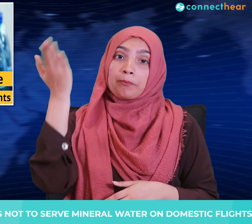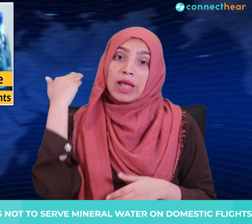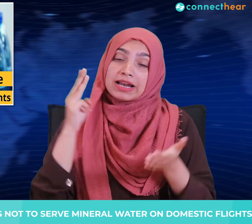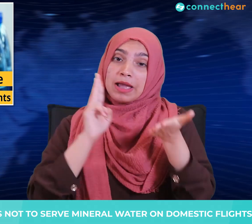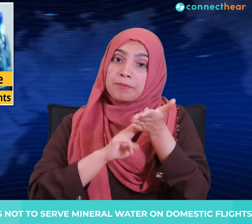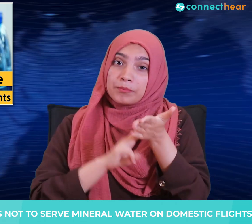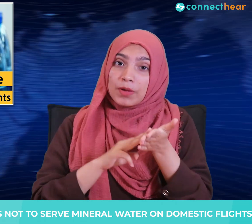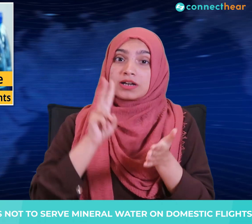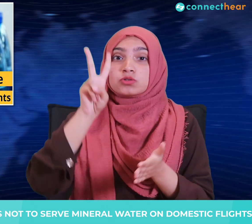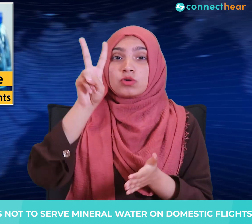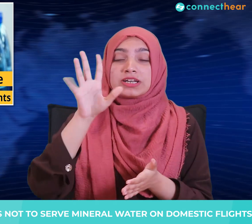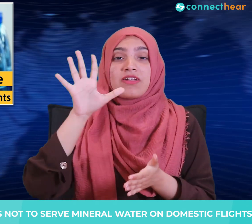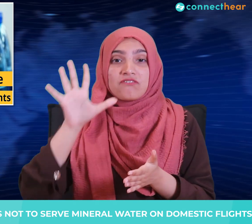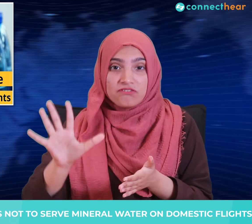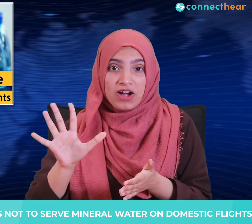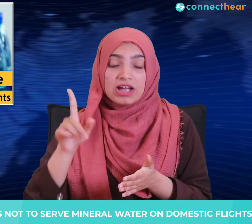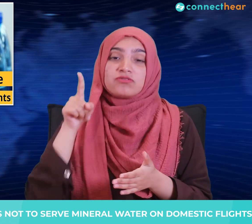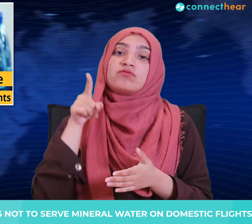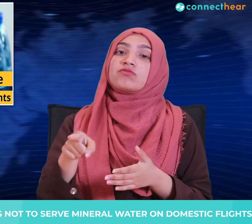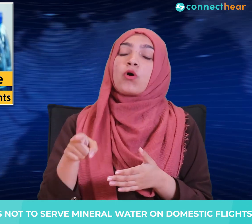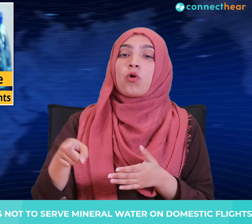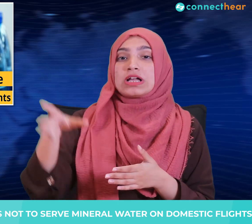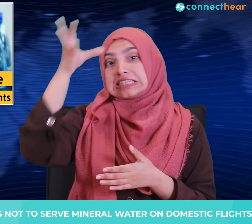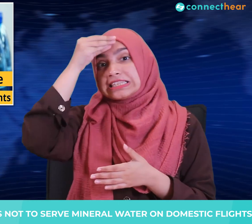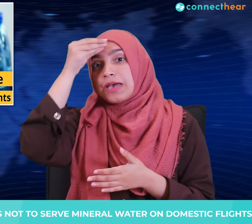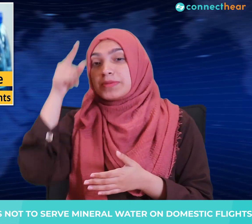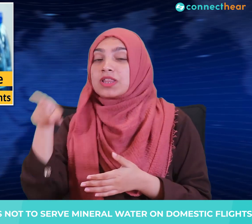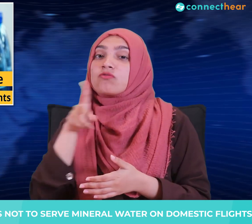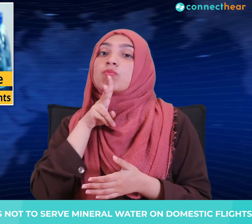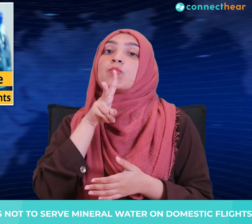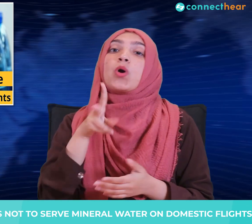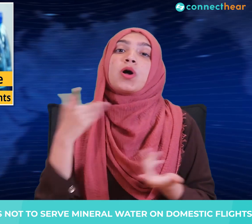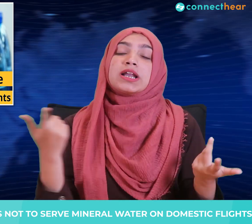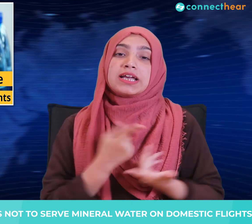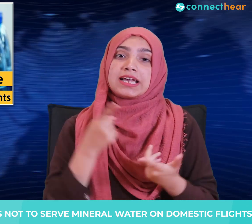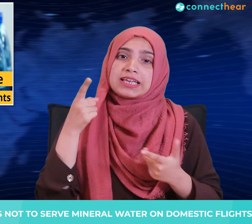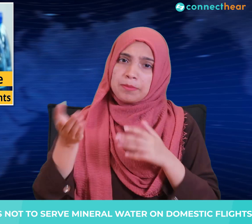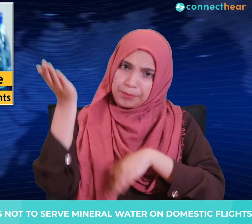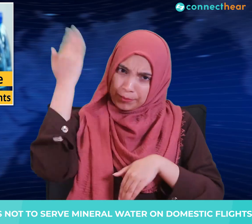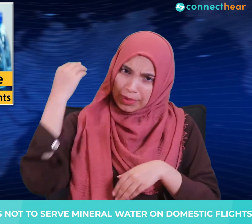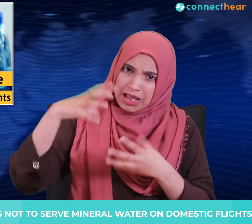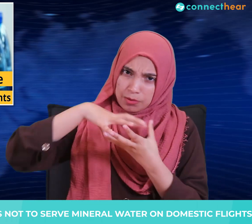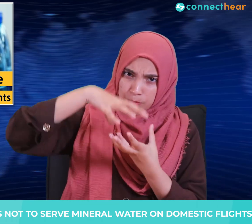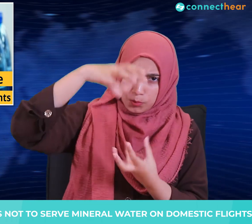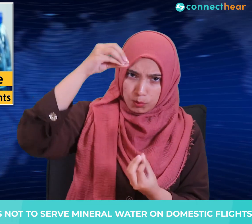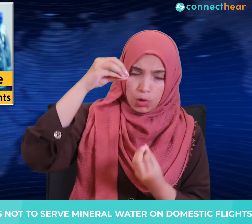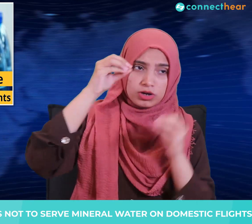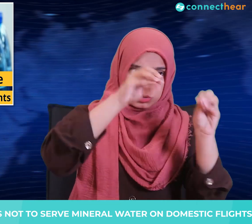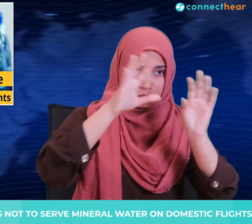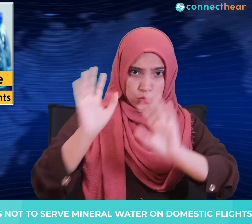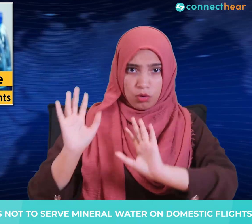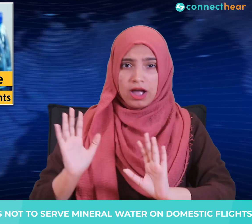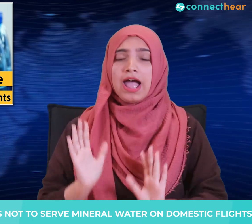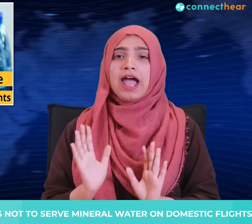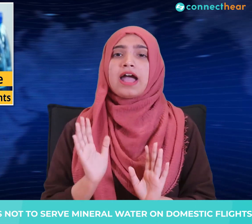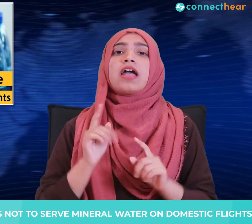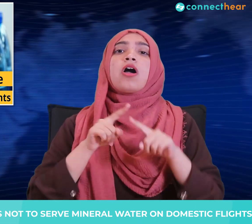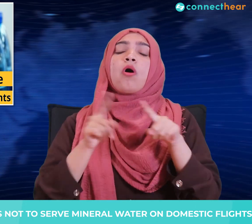on March 25th, the Civil Aviation Authority had imposed a ban on serving water to passengers on domestic flights to contain